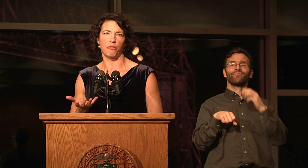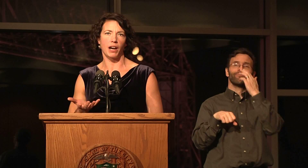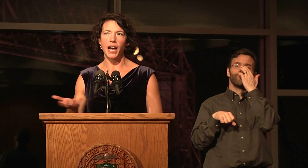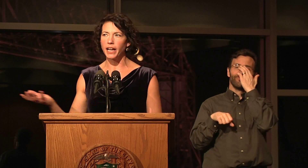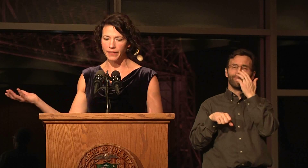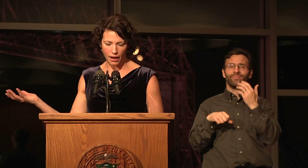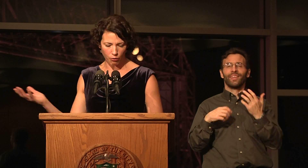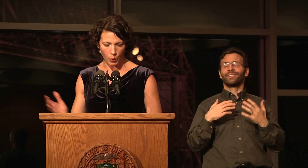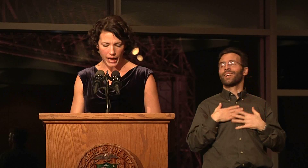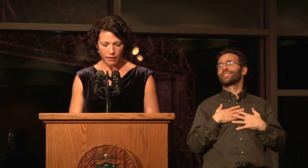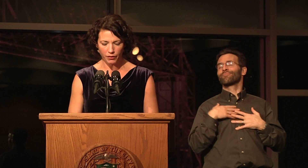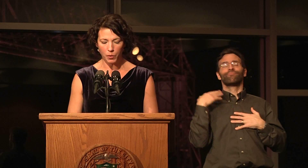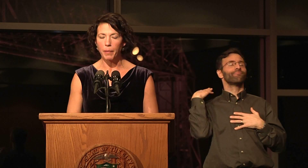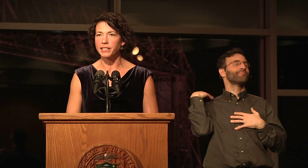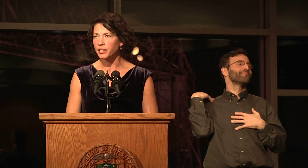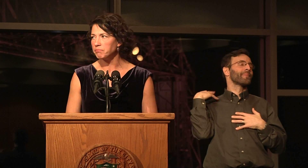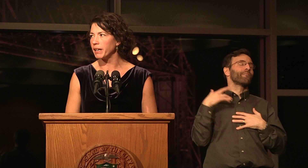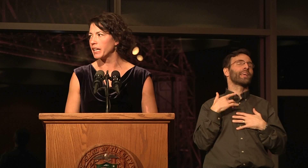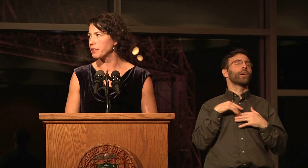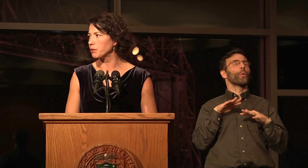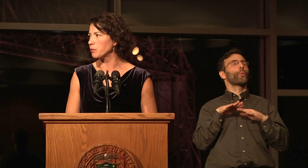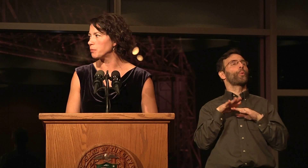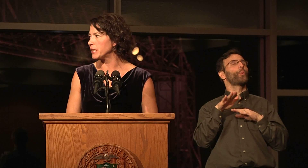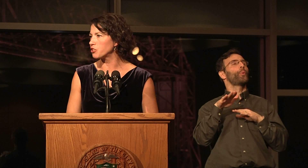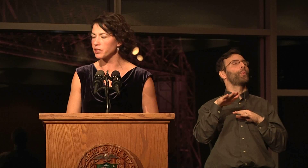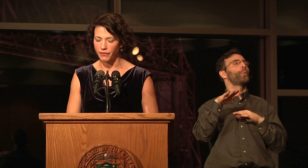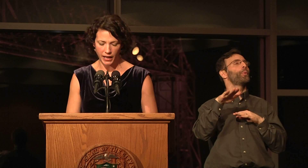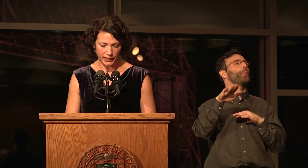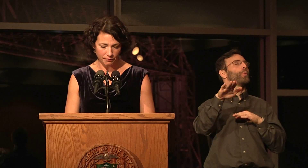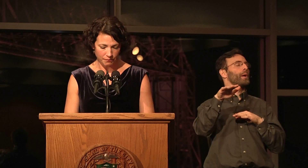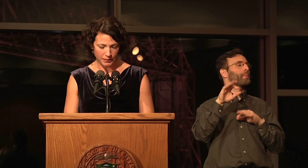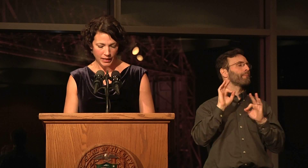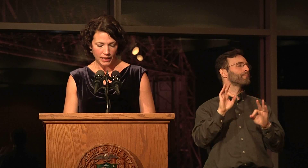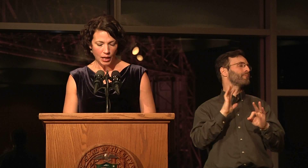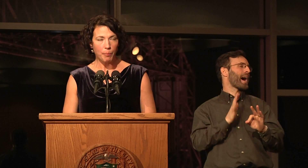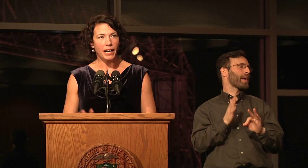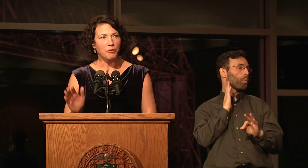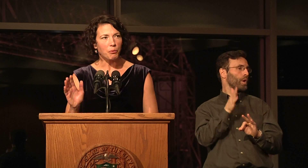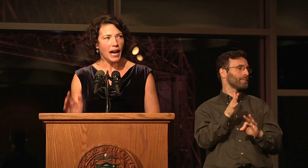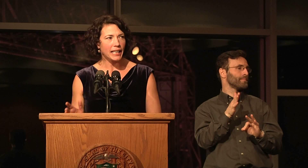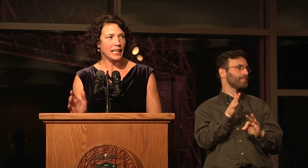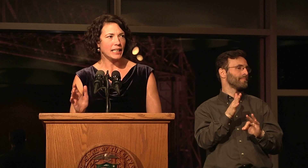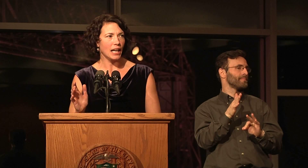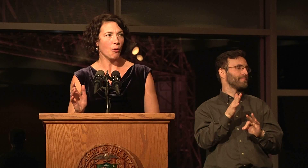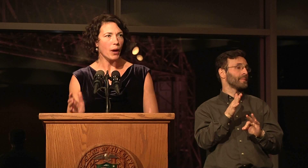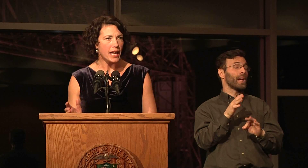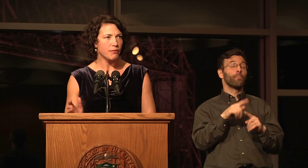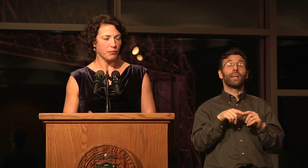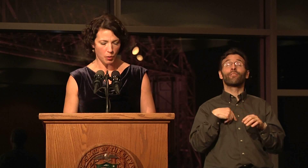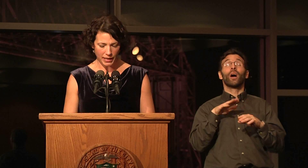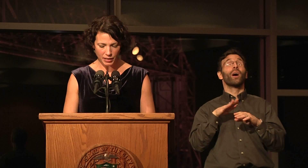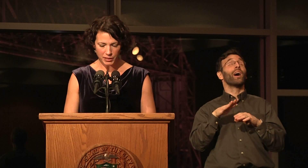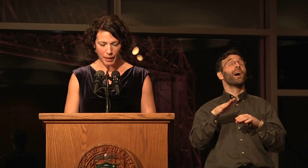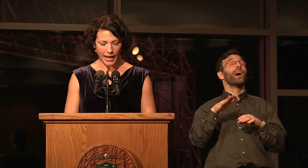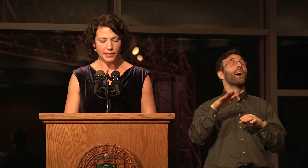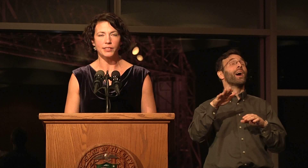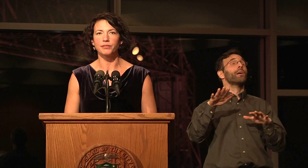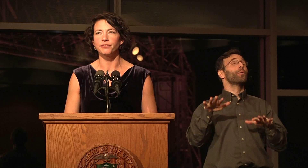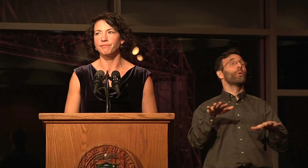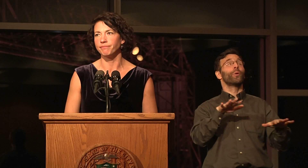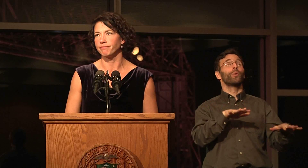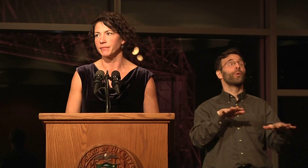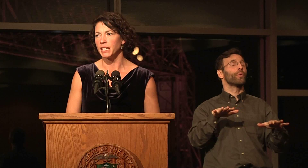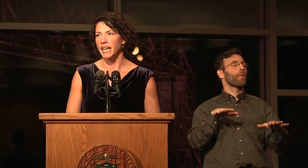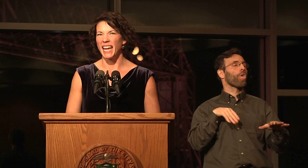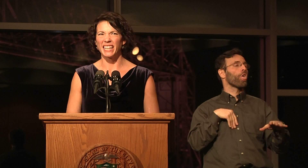just ride that wave of momentum, and I think we would be just fine. But riding a wave of momentum is